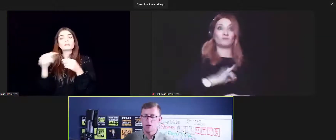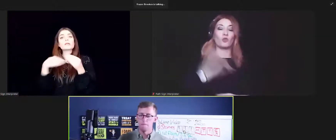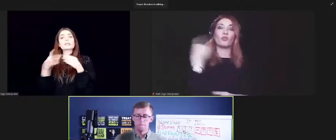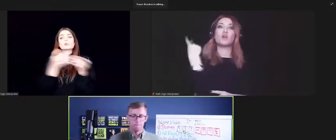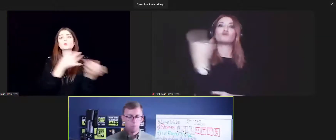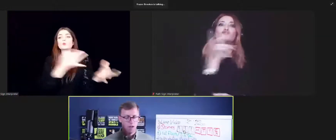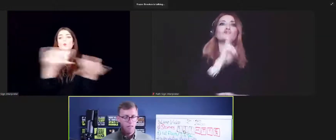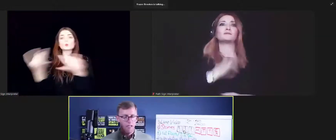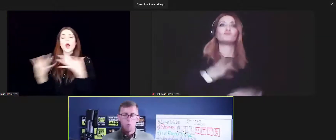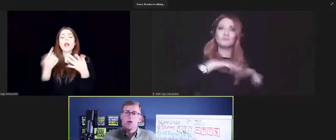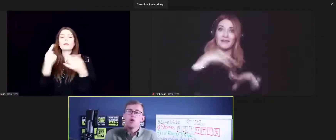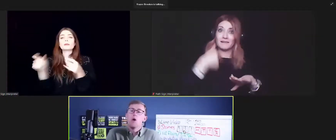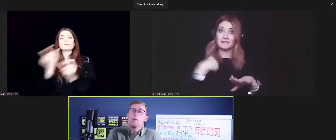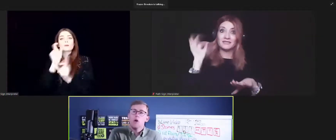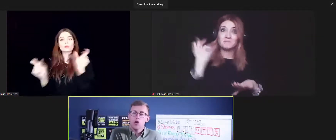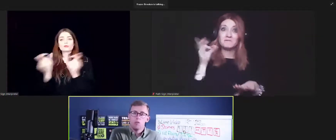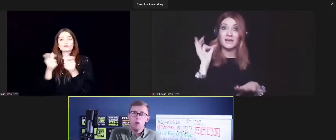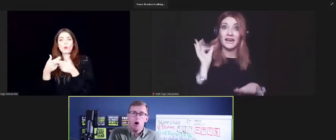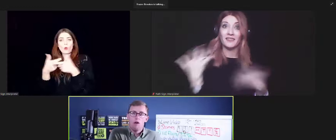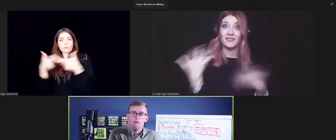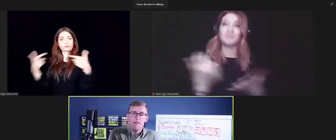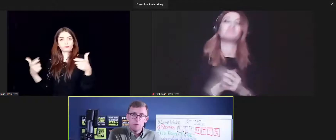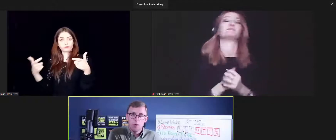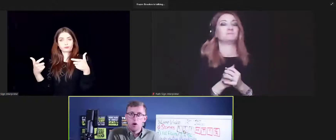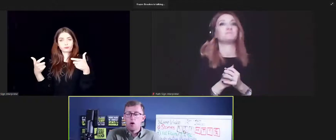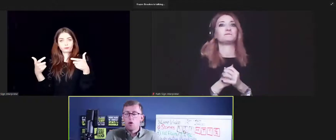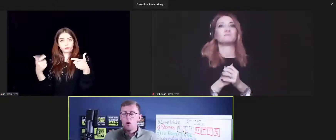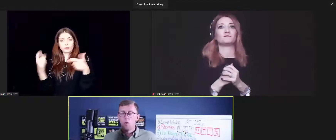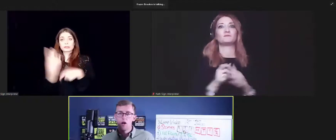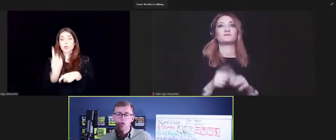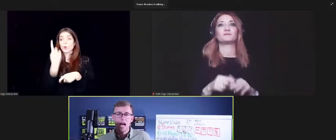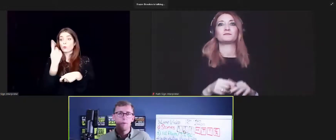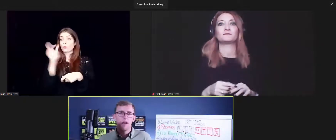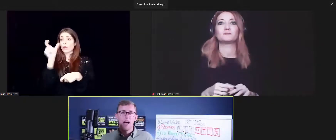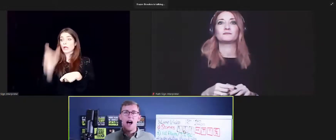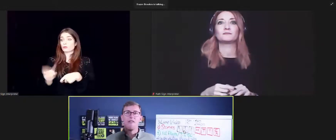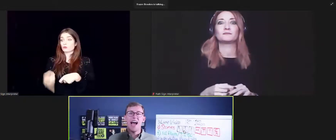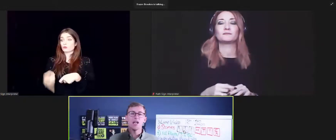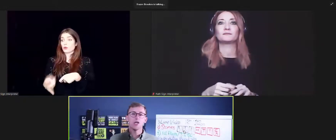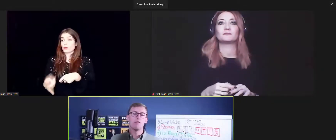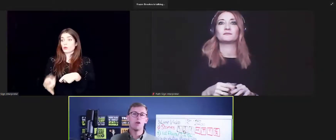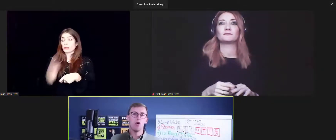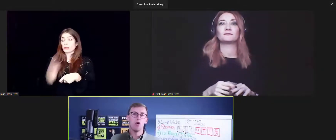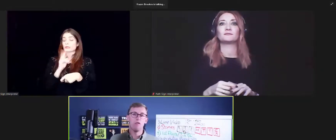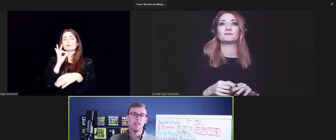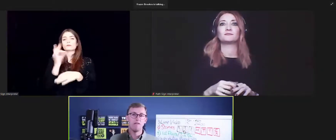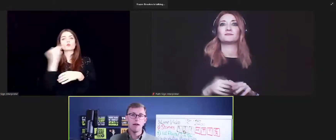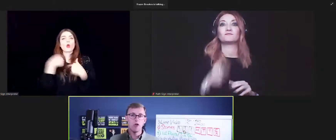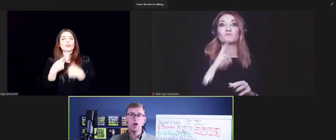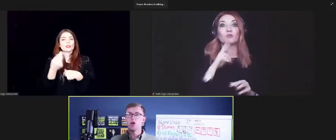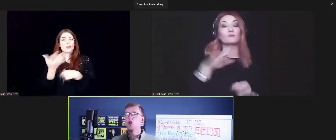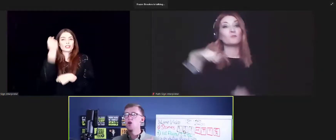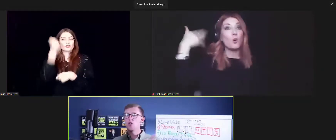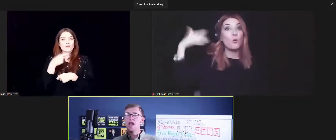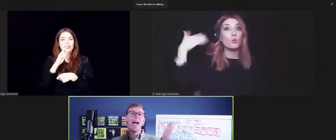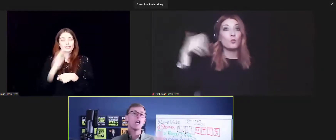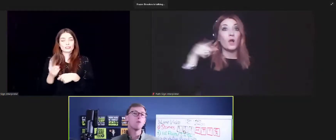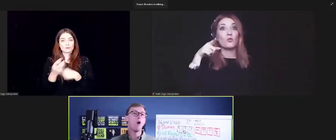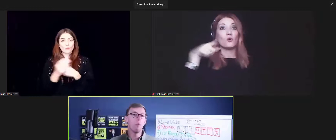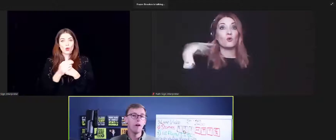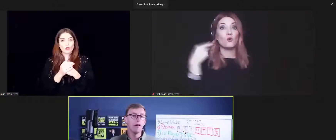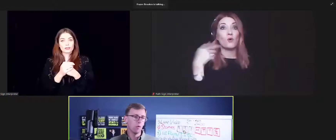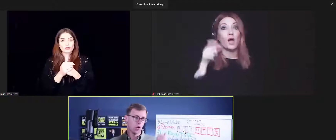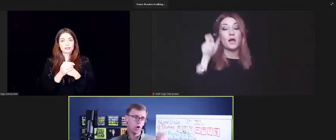recommend you do. When you come across someone on Facebook or WhatsApp and they ask for the information, or you say, hey,